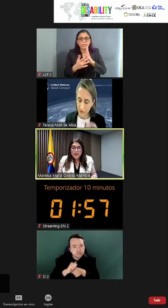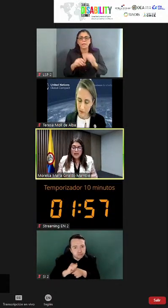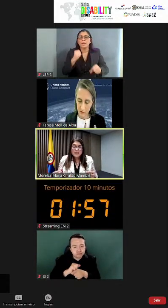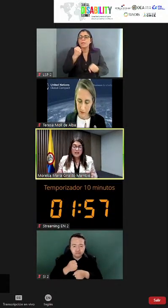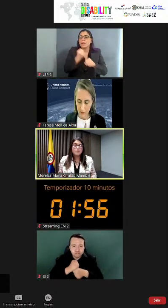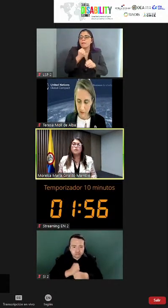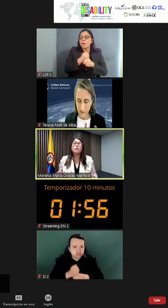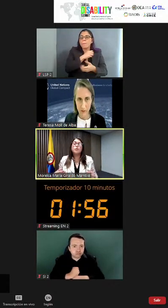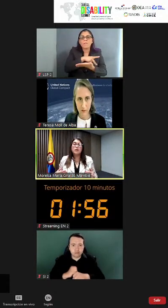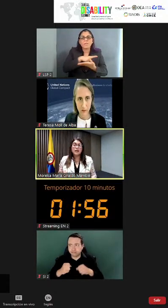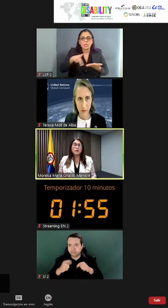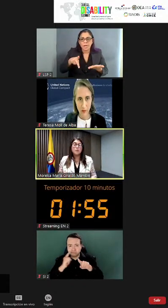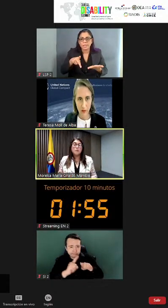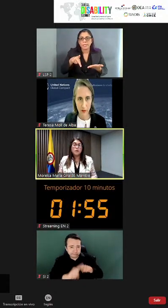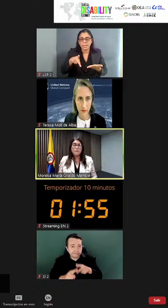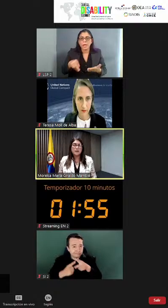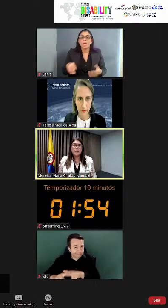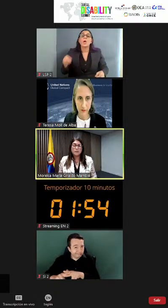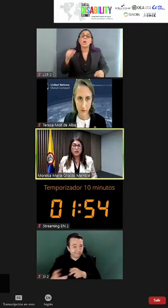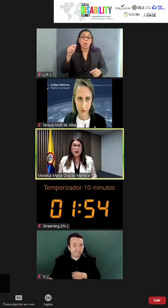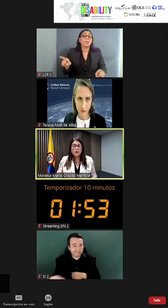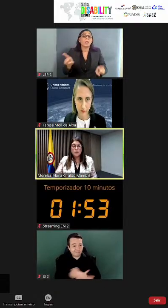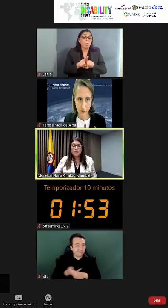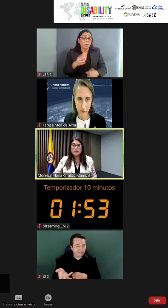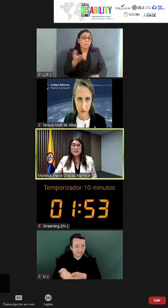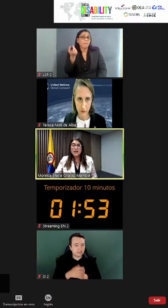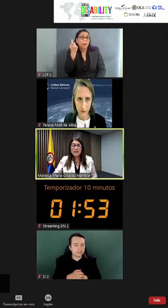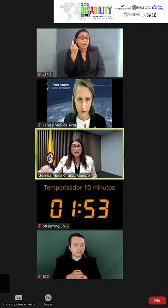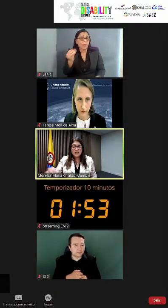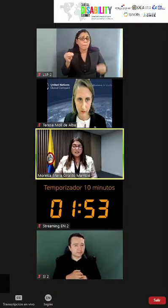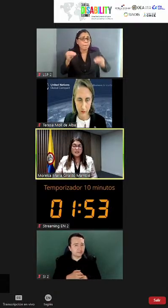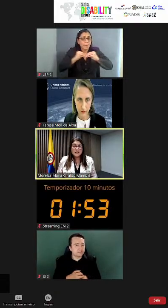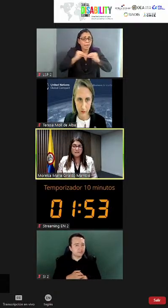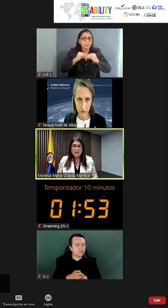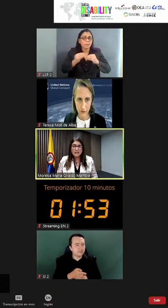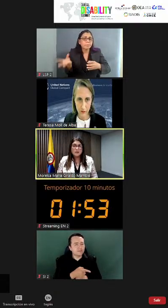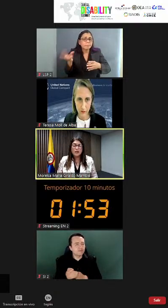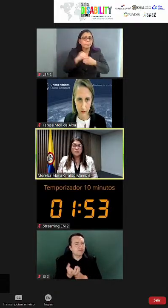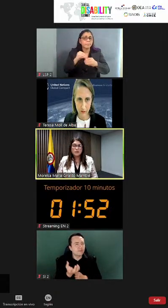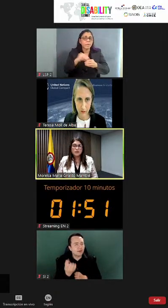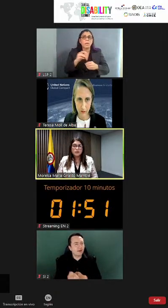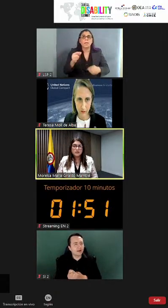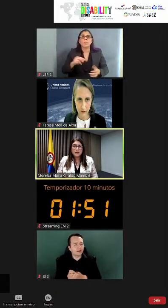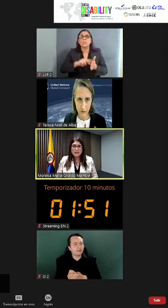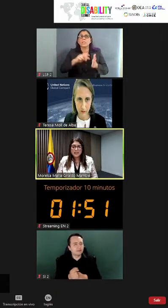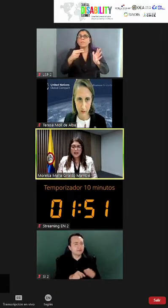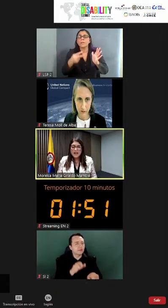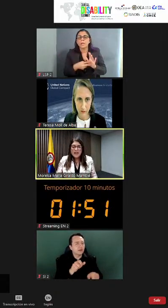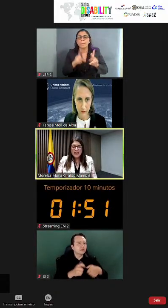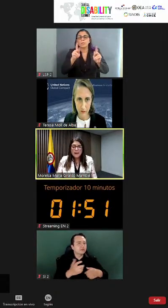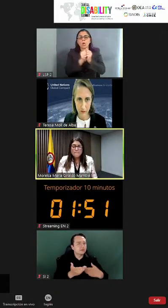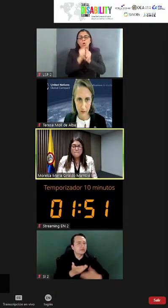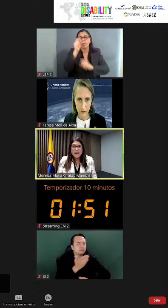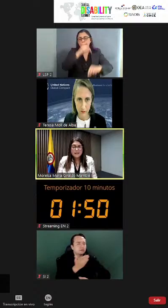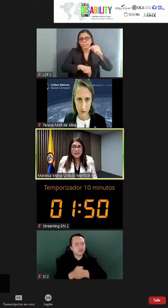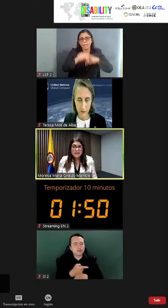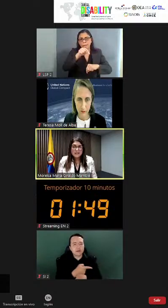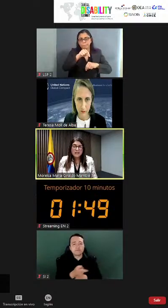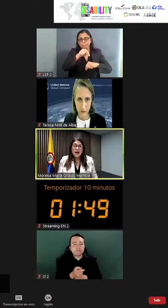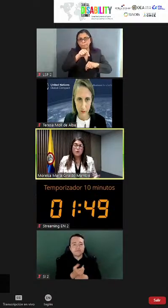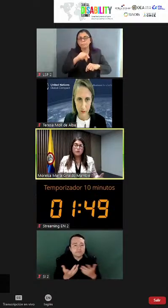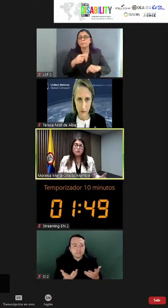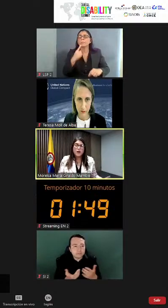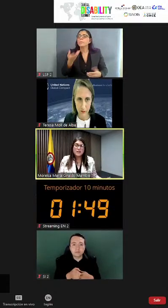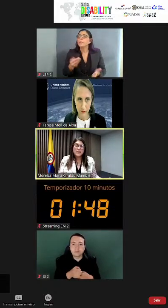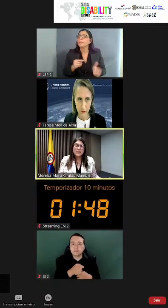studies and different uh offices that they can get as apprentices there's a significant number of people